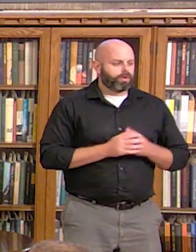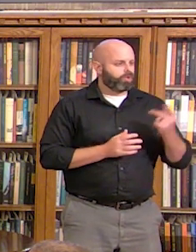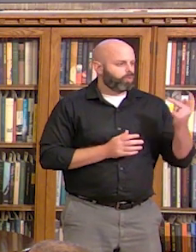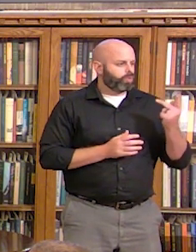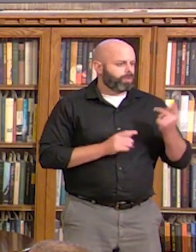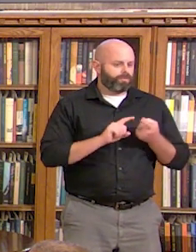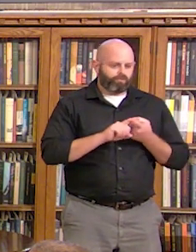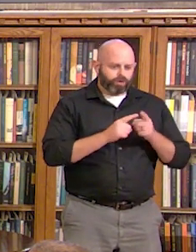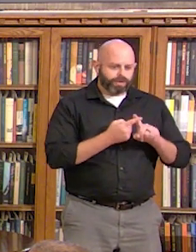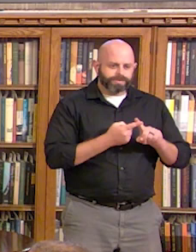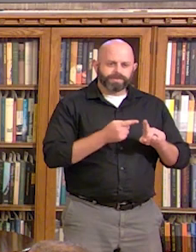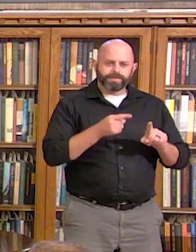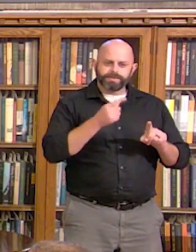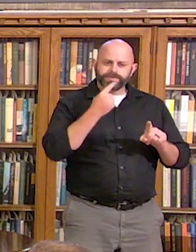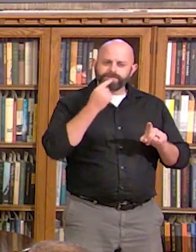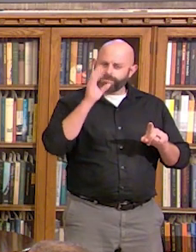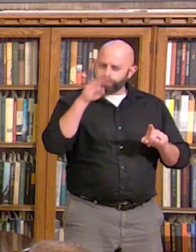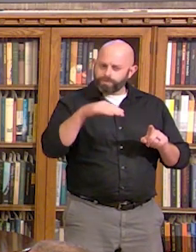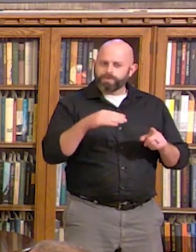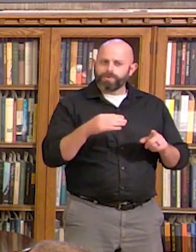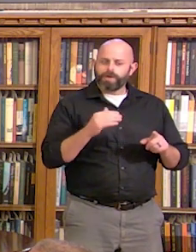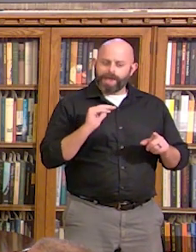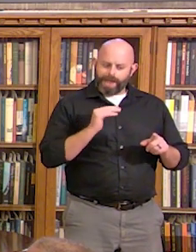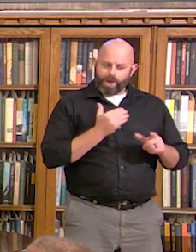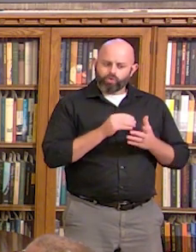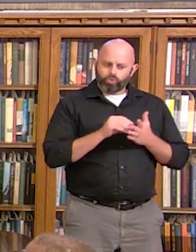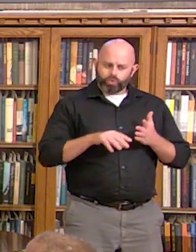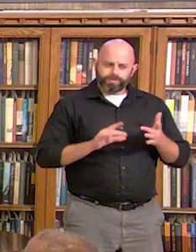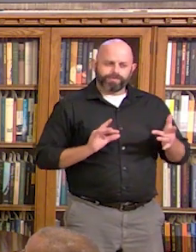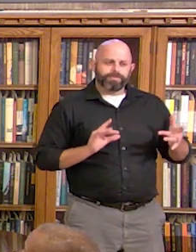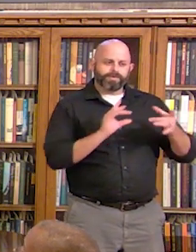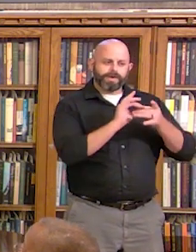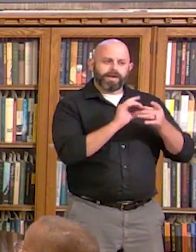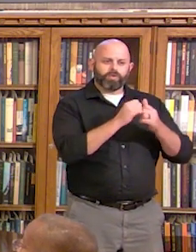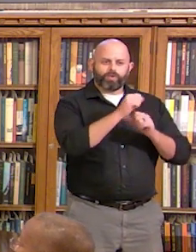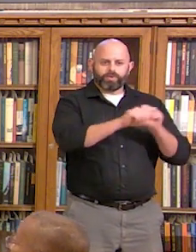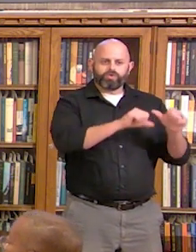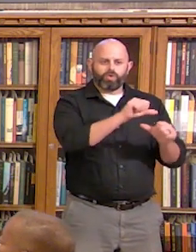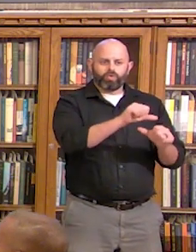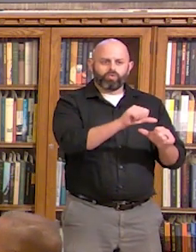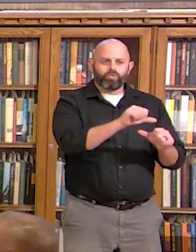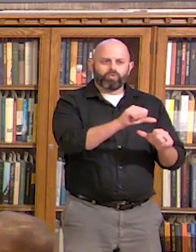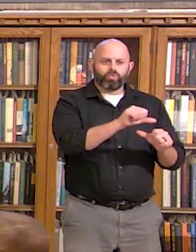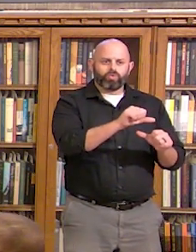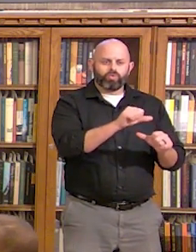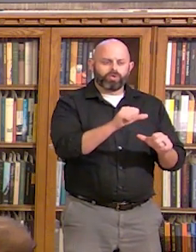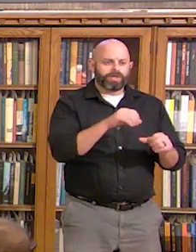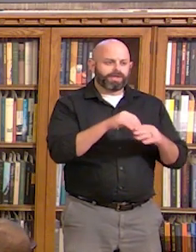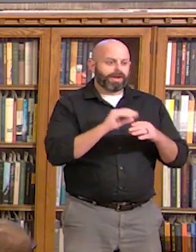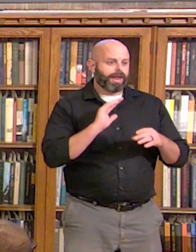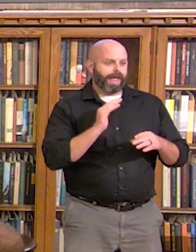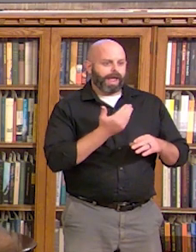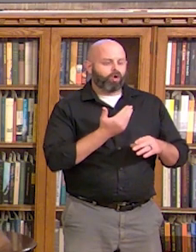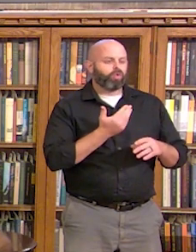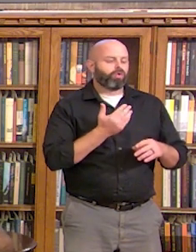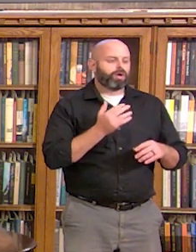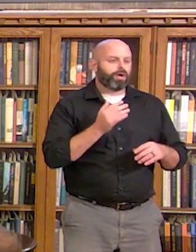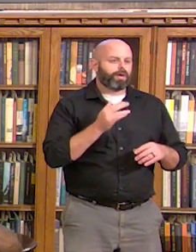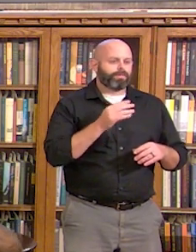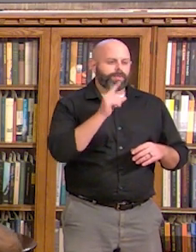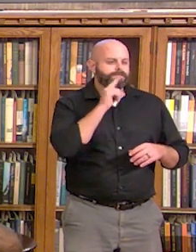friends and I said you know what let's have our students connect with each other I think in in our mock election you